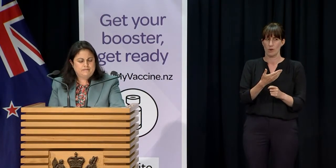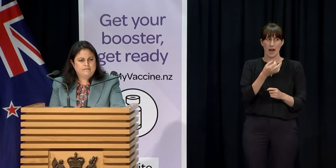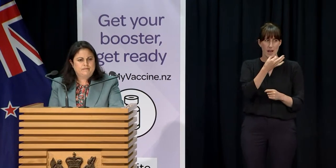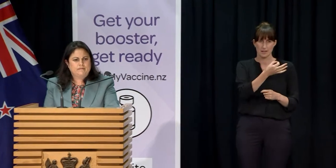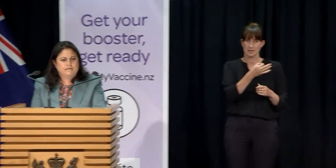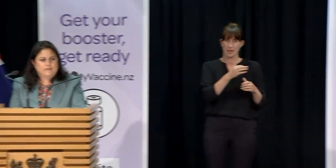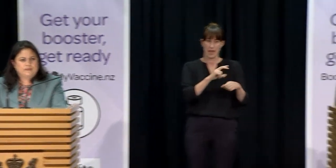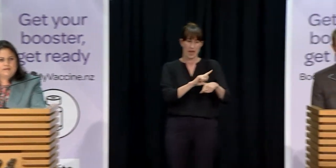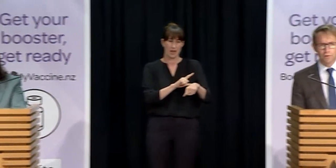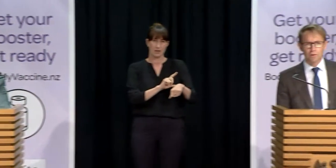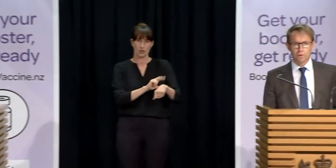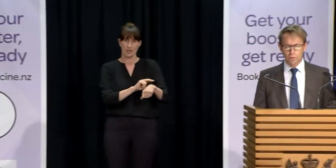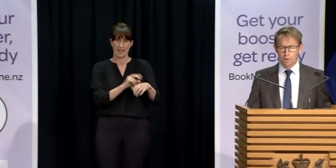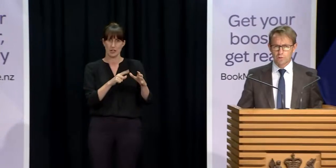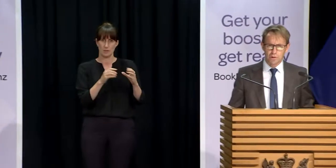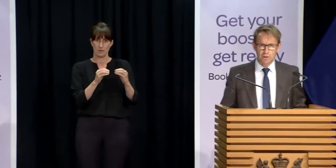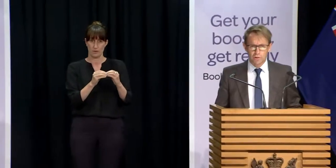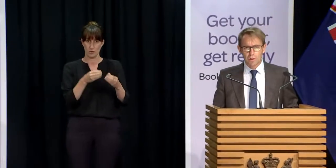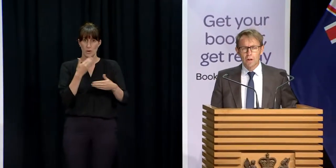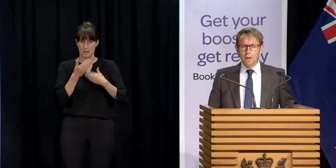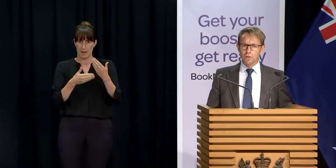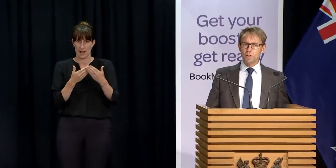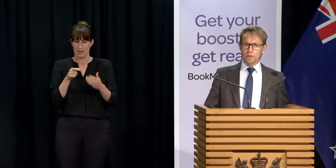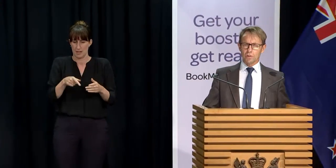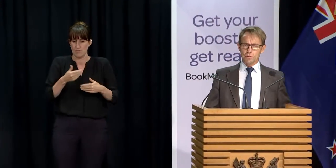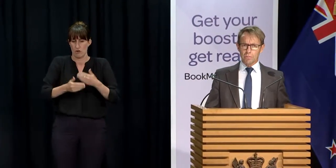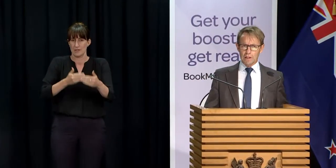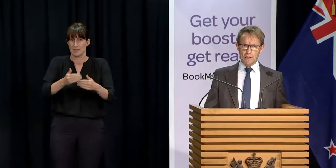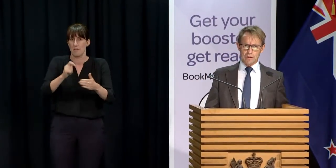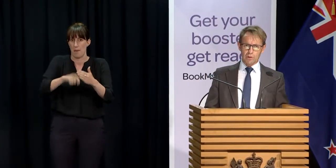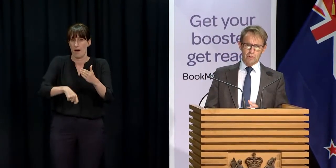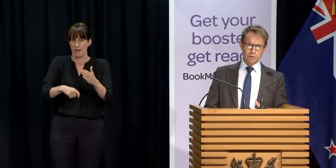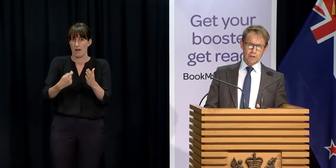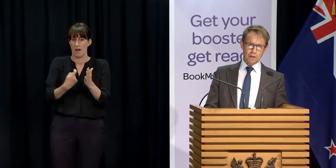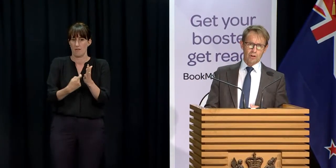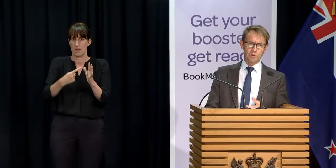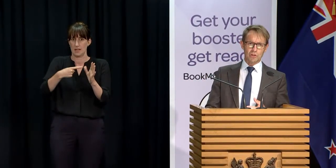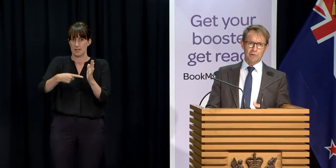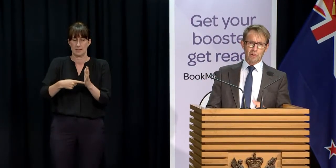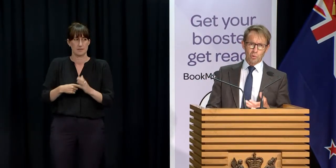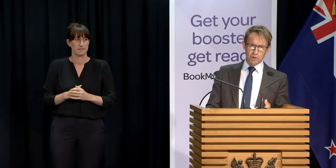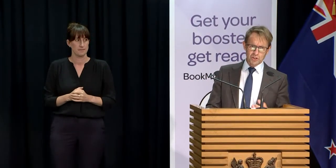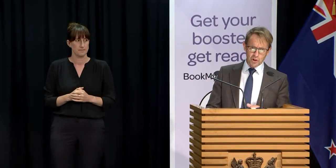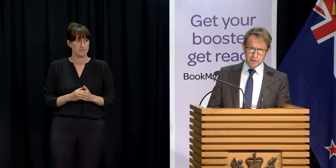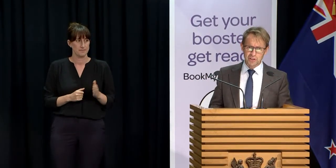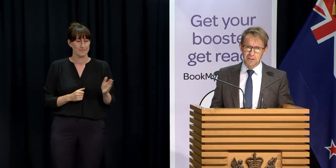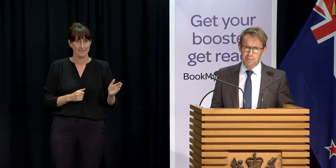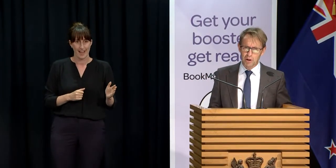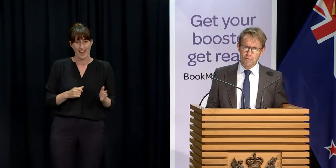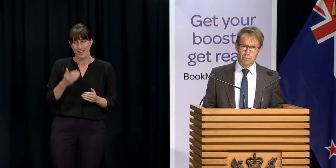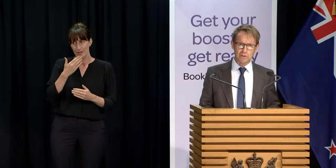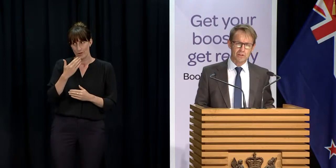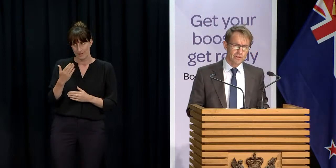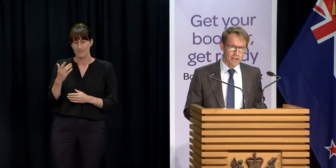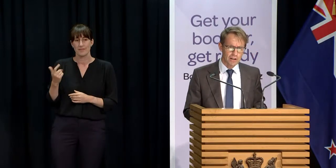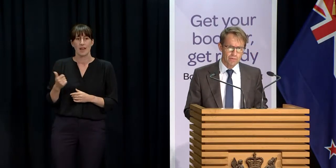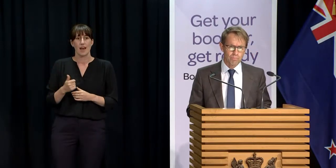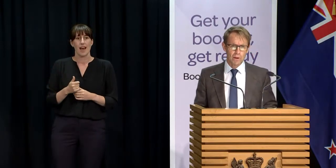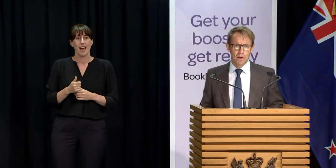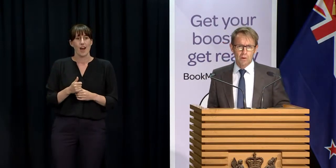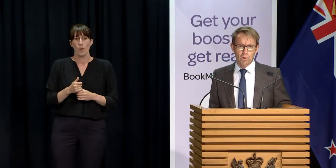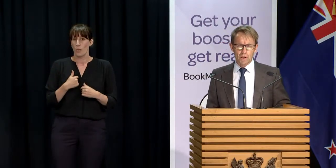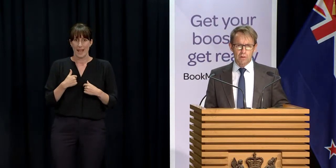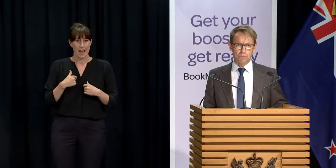using. Thanks, Minister, and kia ora koutou katoa. So just to be clear, we're not commandeering all the stocks that private businesses